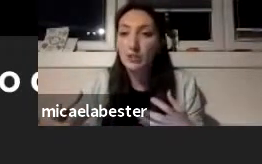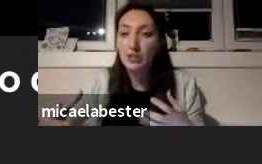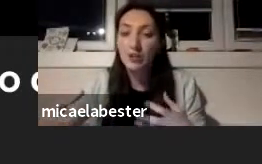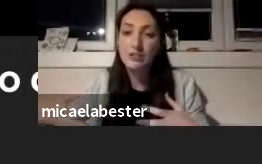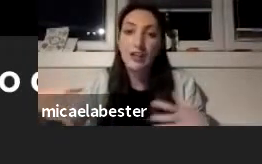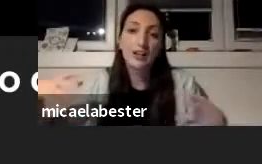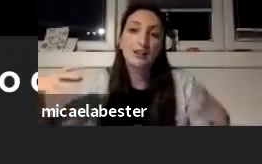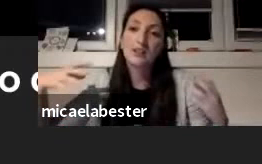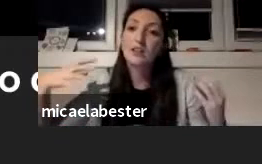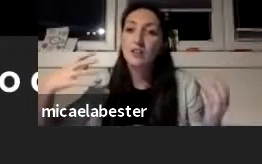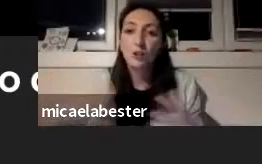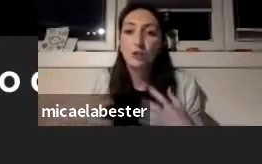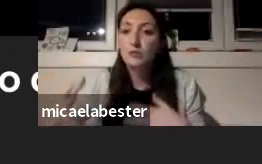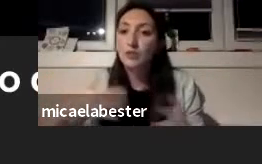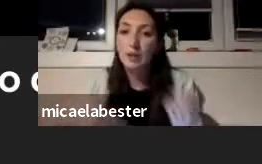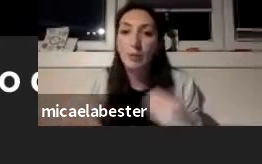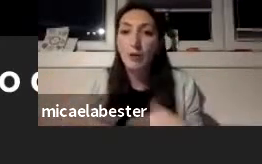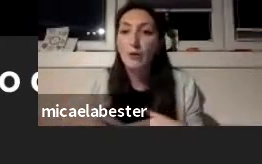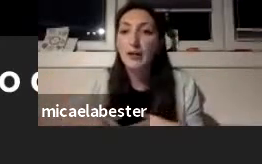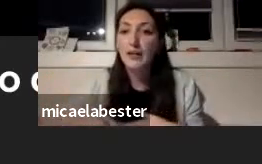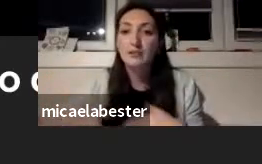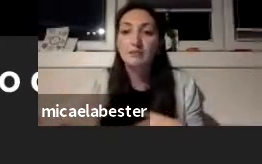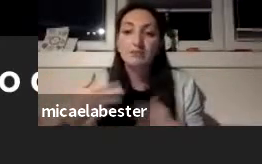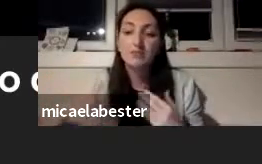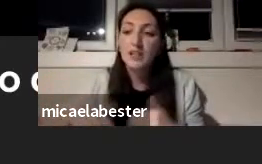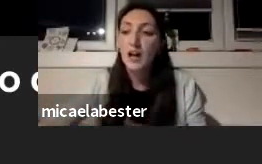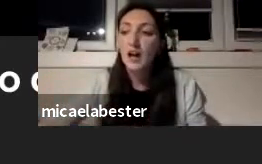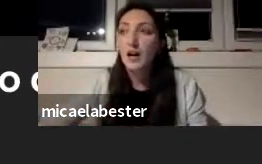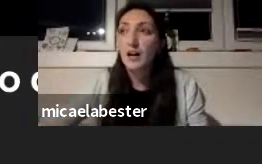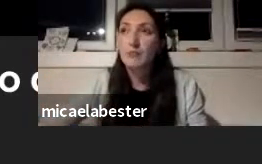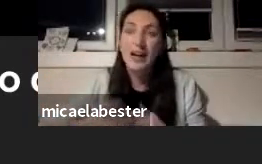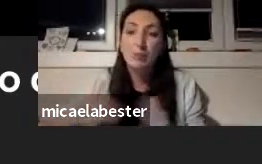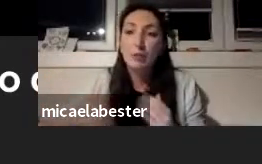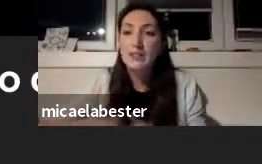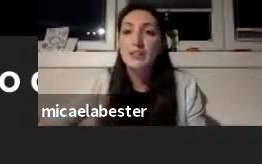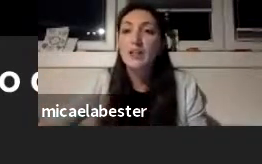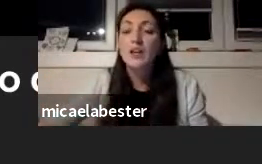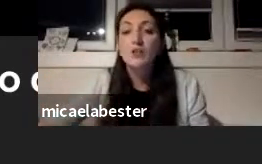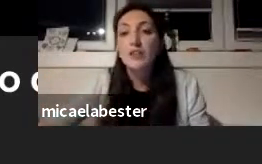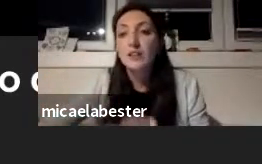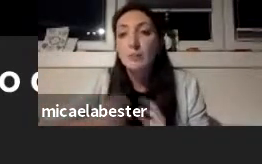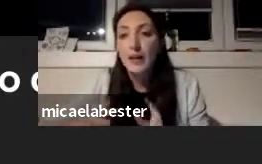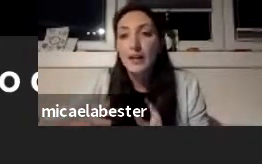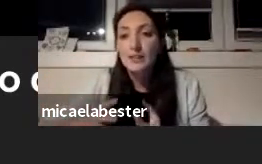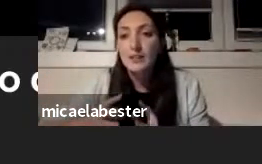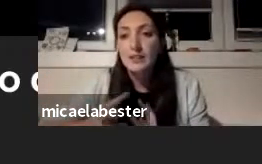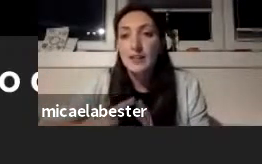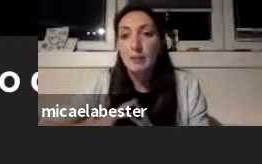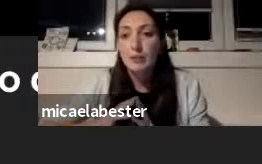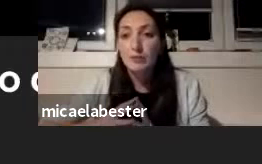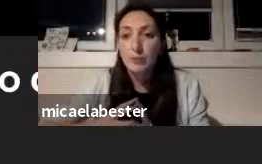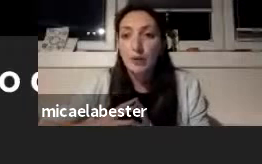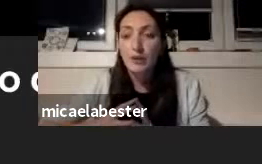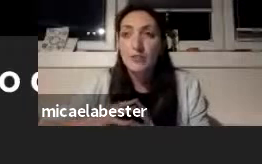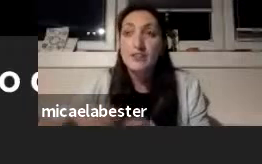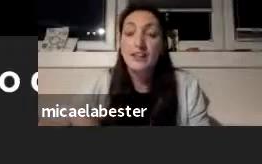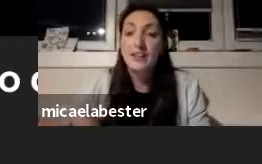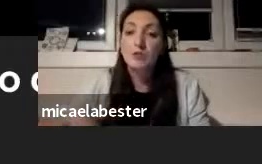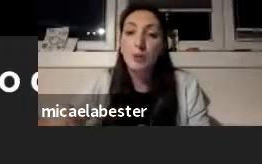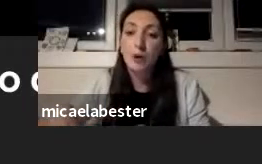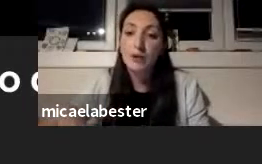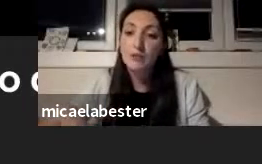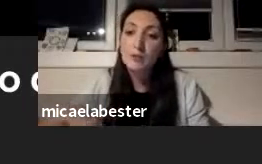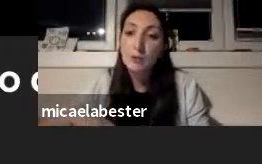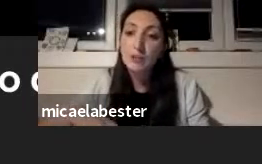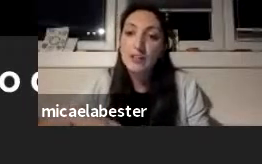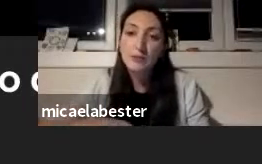any language in contact, you know, you get borrowing and hybrids. And so I think the best example of a sign